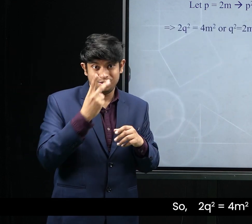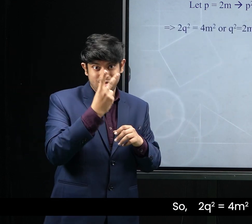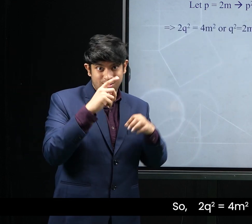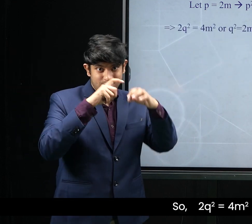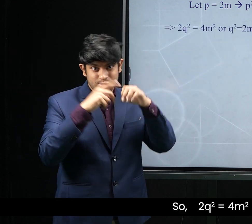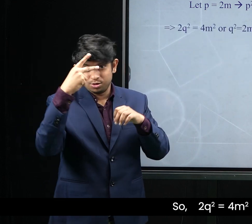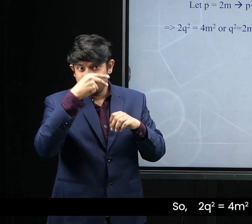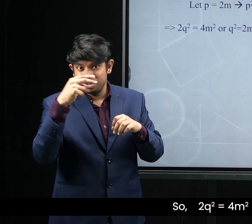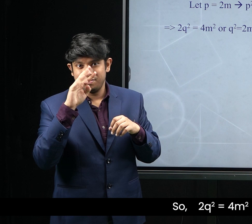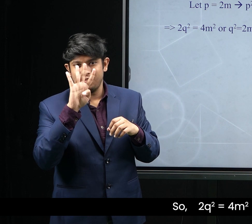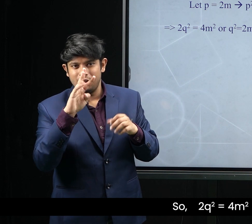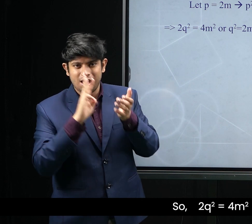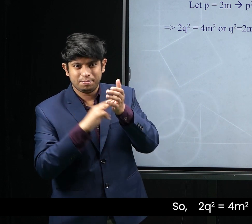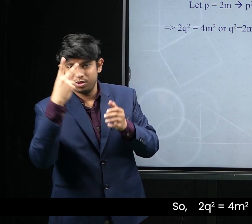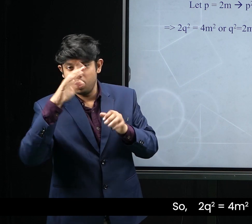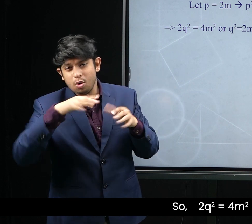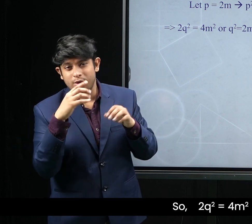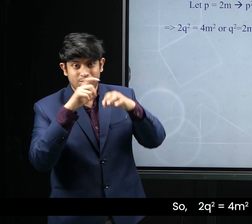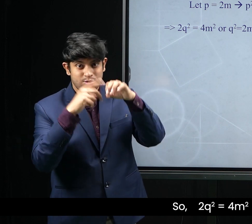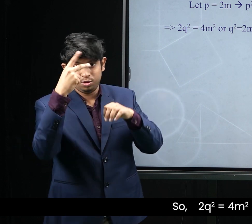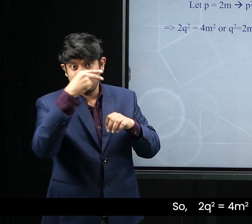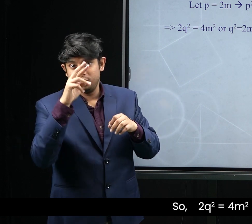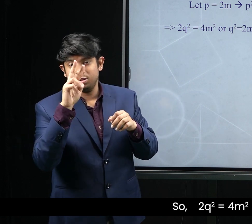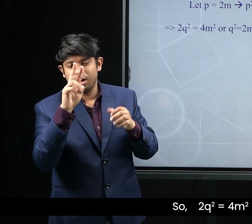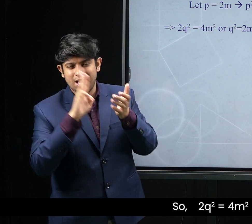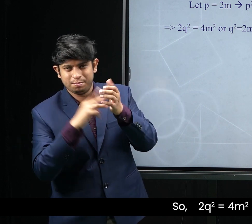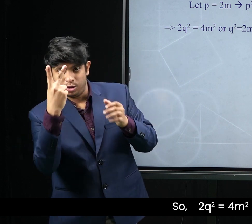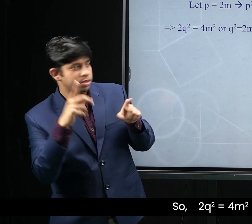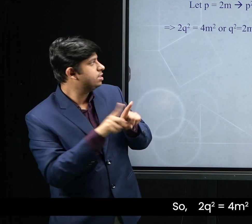So 2q square is equal to 4m square or q square is equal to 2m square.